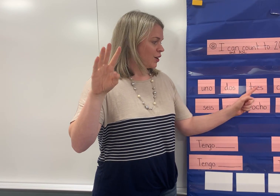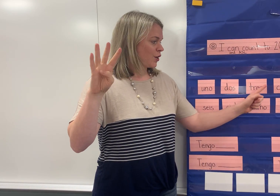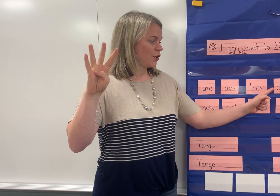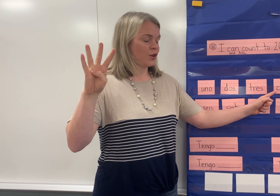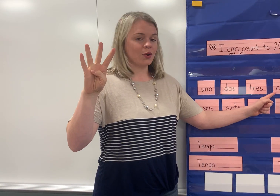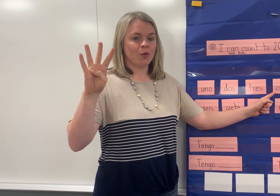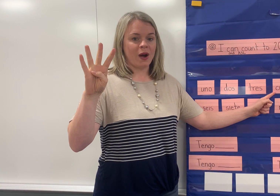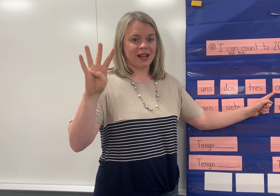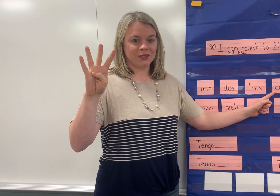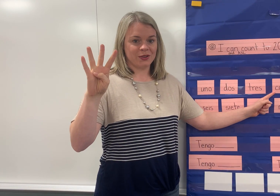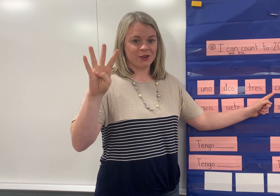4,